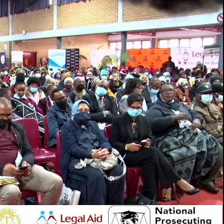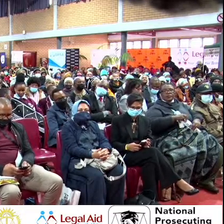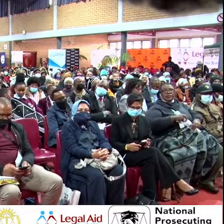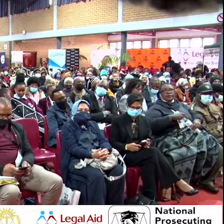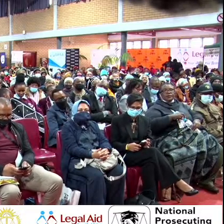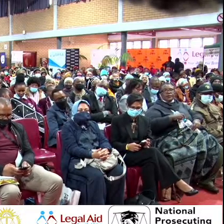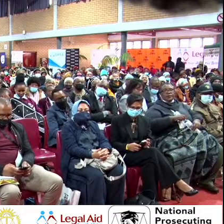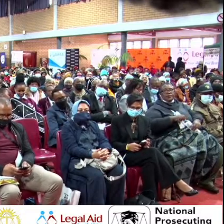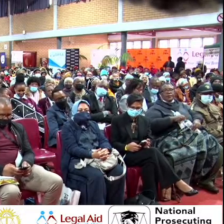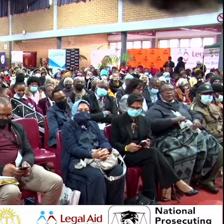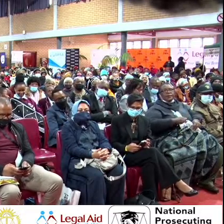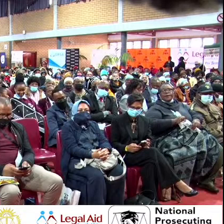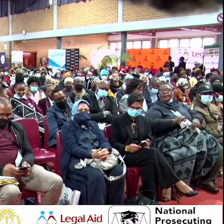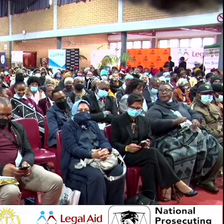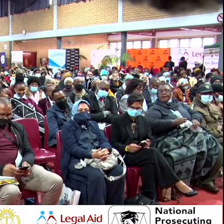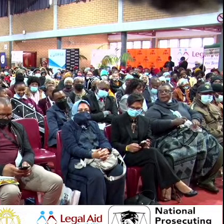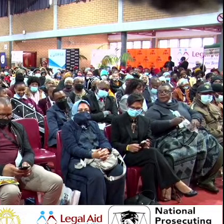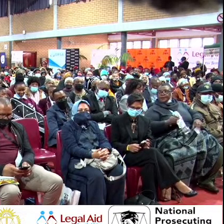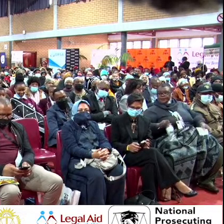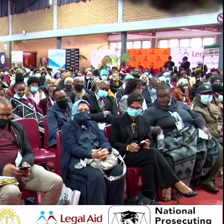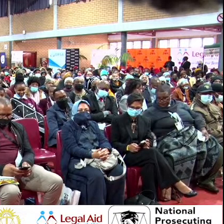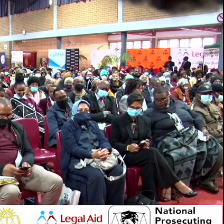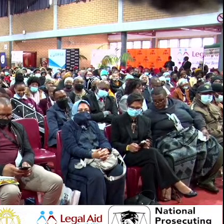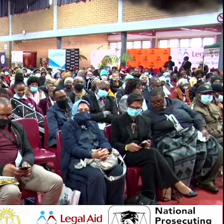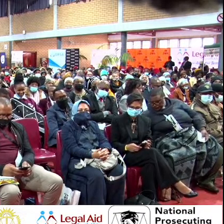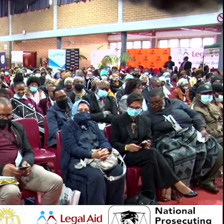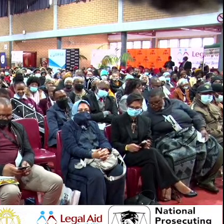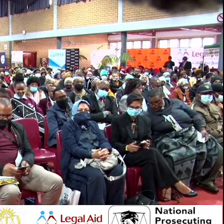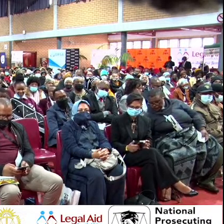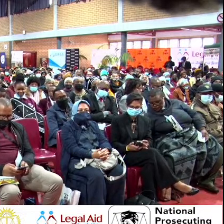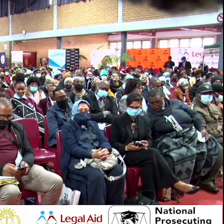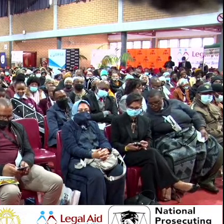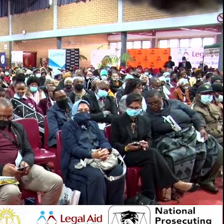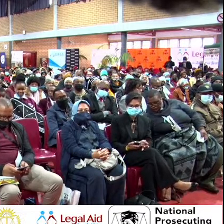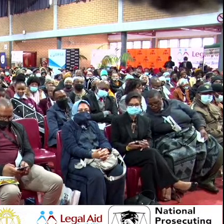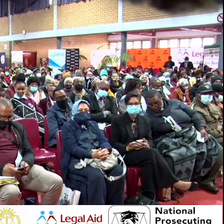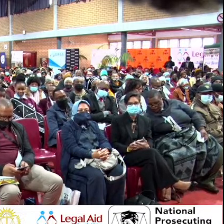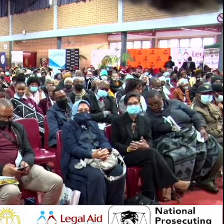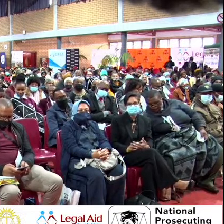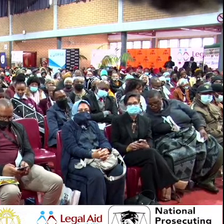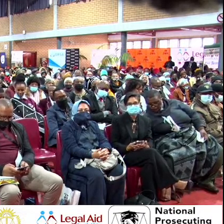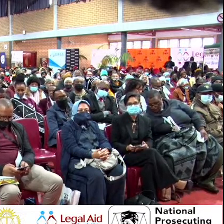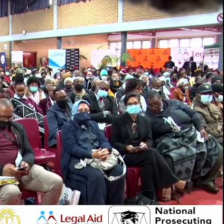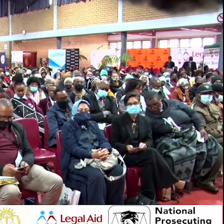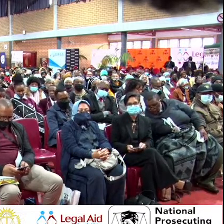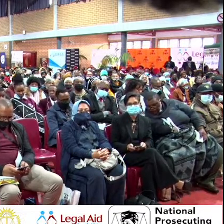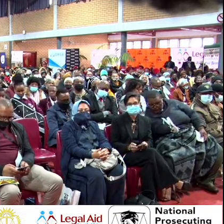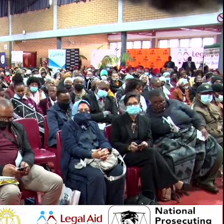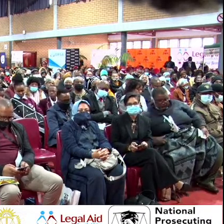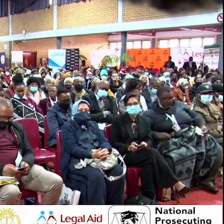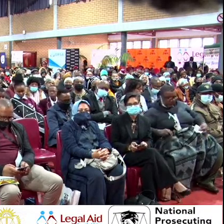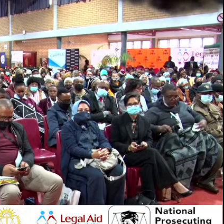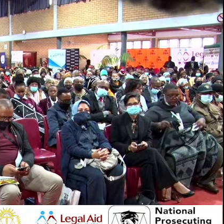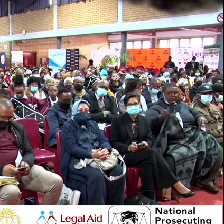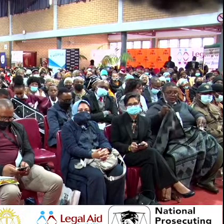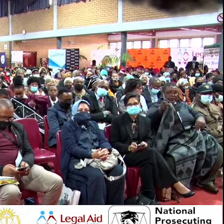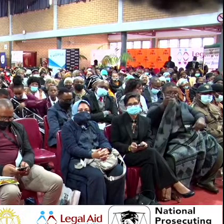has a responsibility. Sometimes we are doing the victims of GBV even more